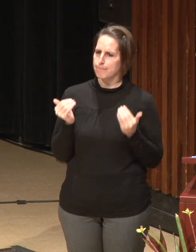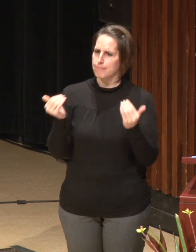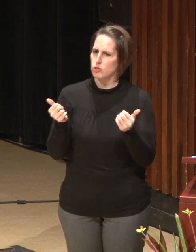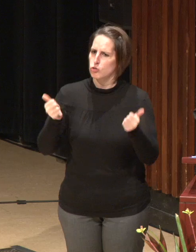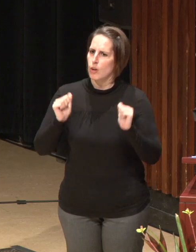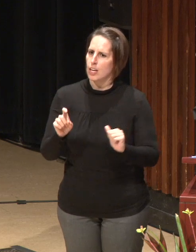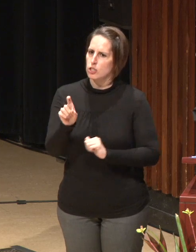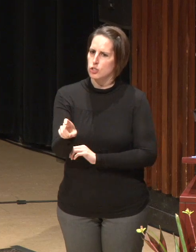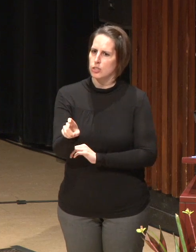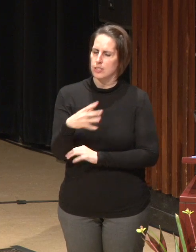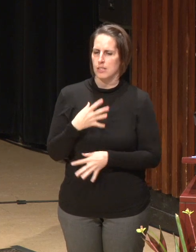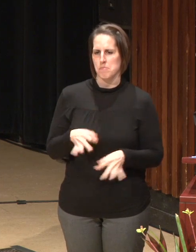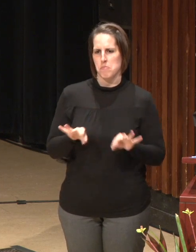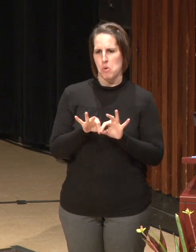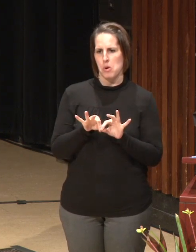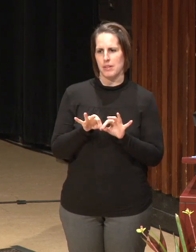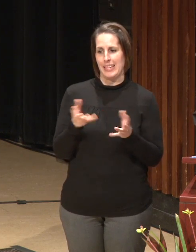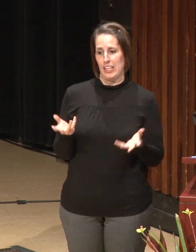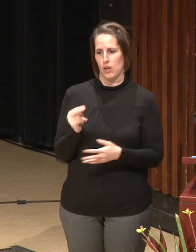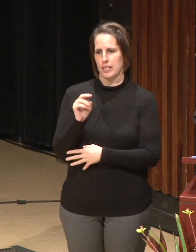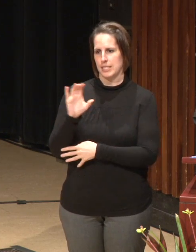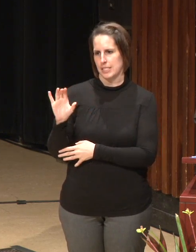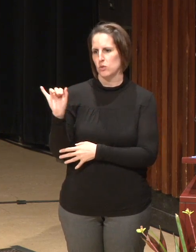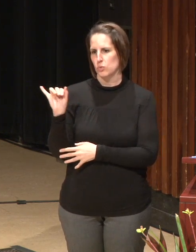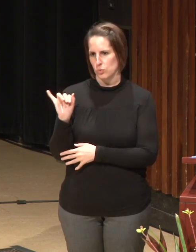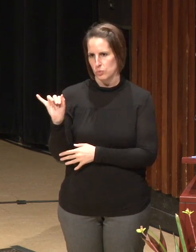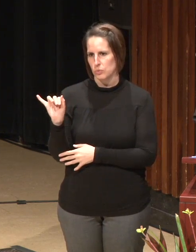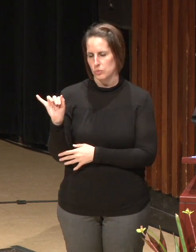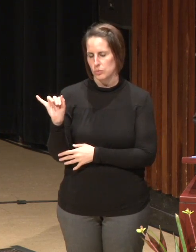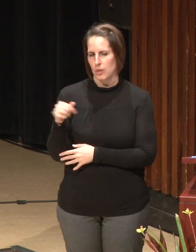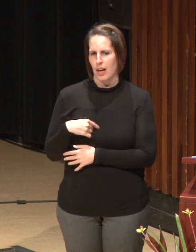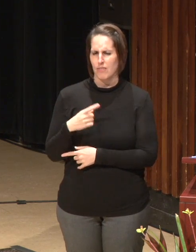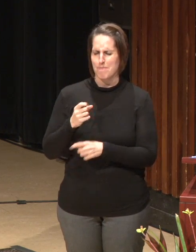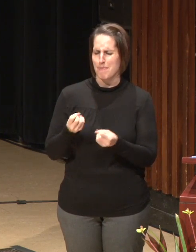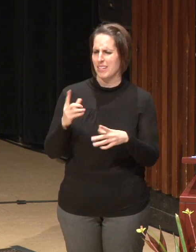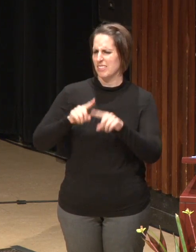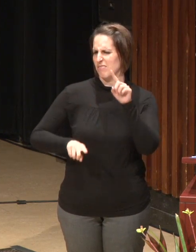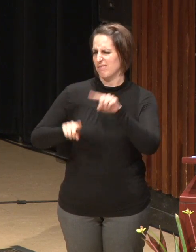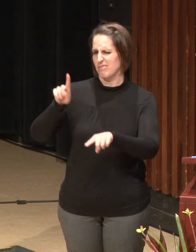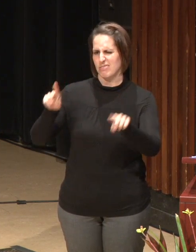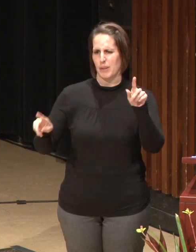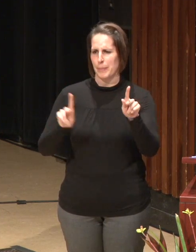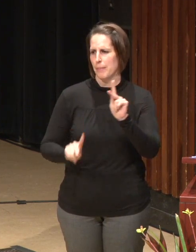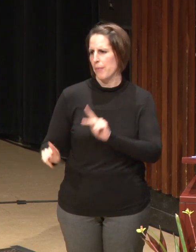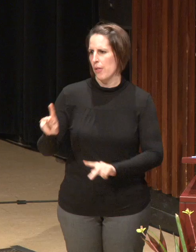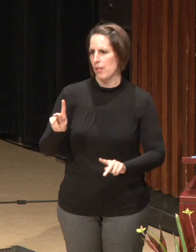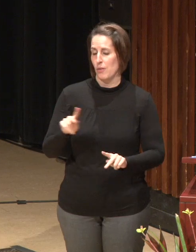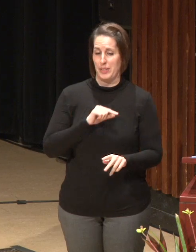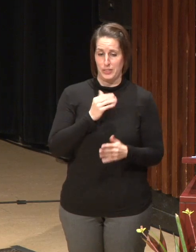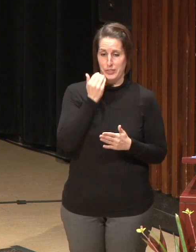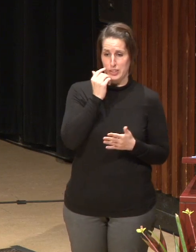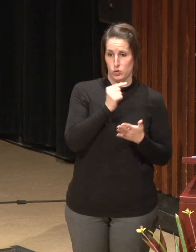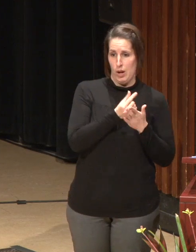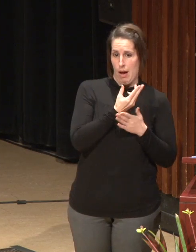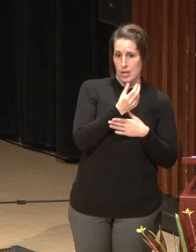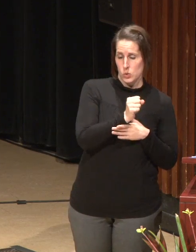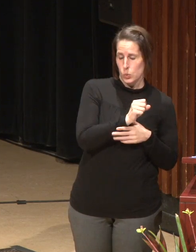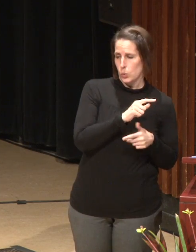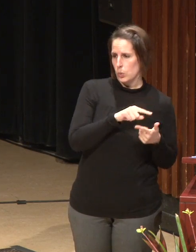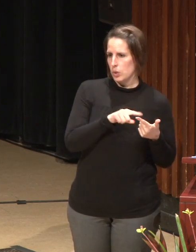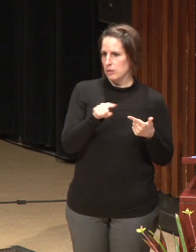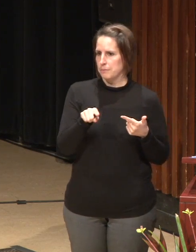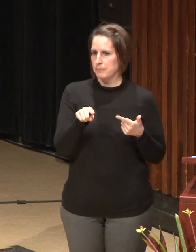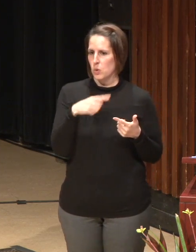have. And it's especially prevalent here at NSCC, where we have all sorts of people. People just coming out of high school,